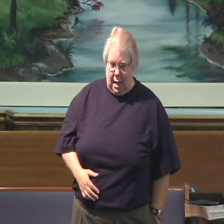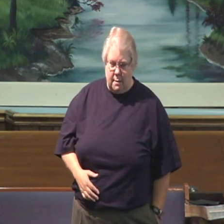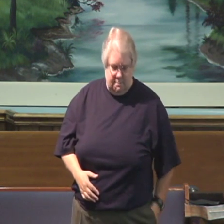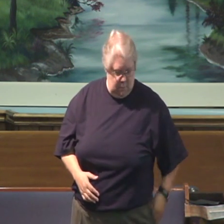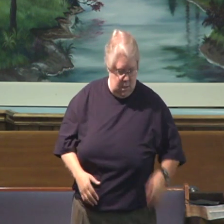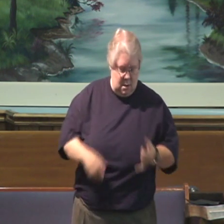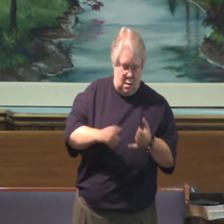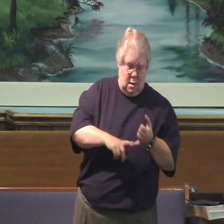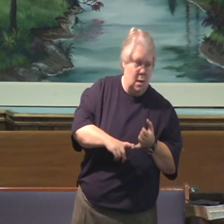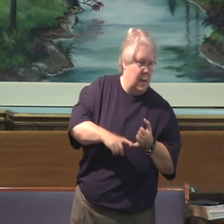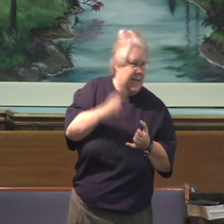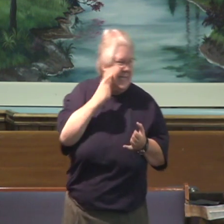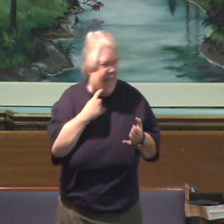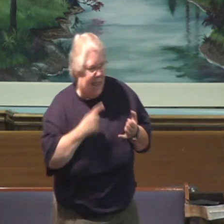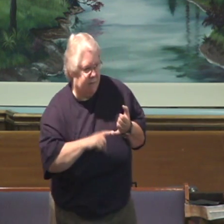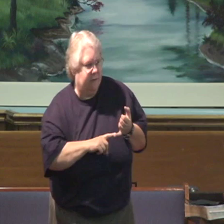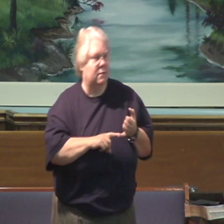Okay? He's dead.